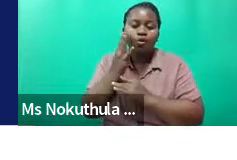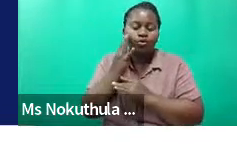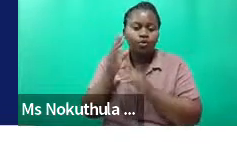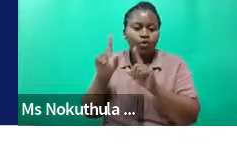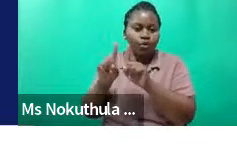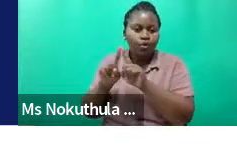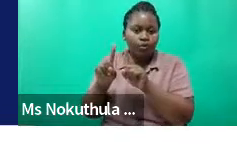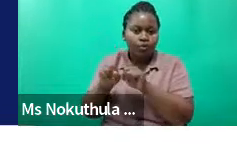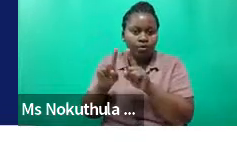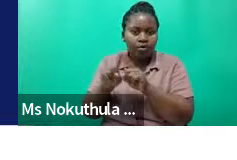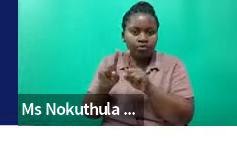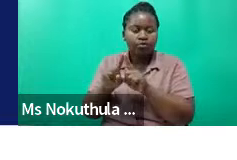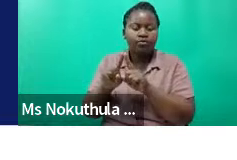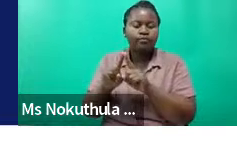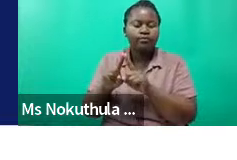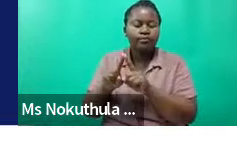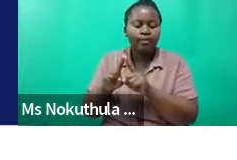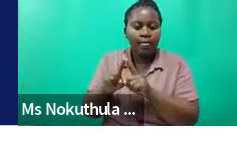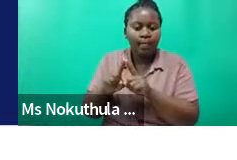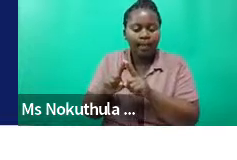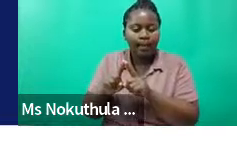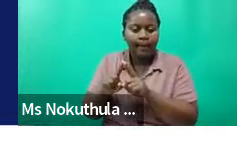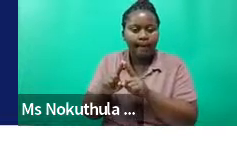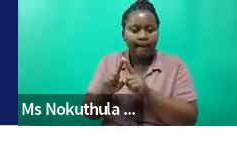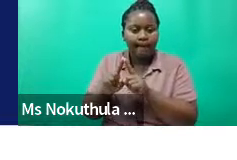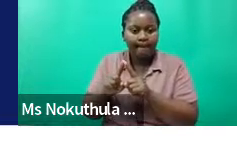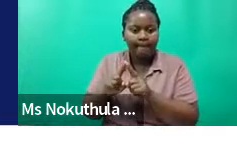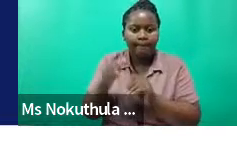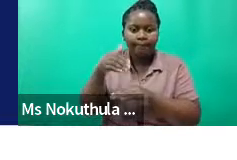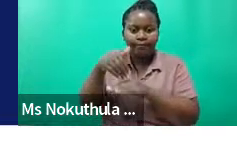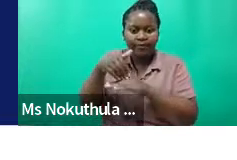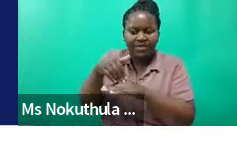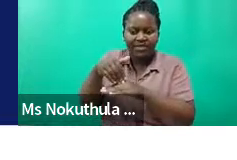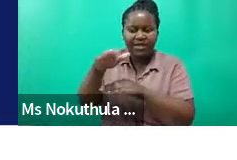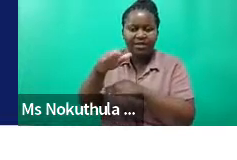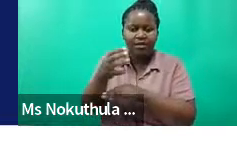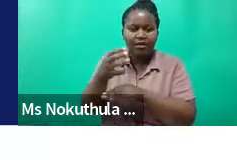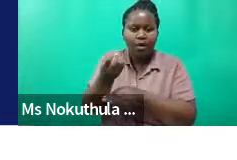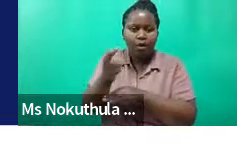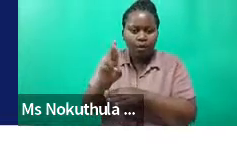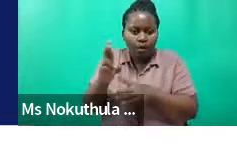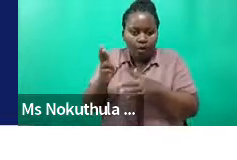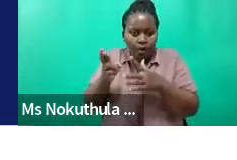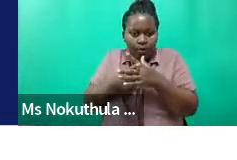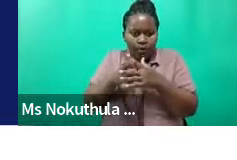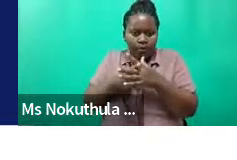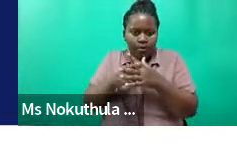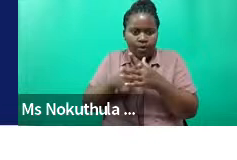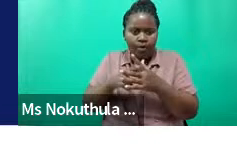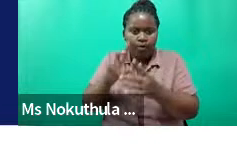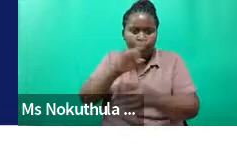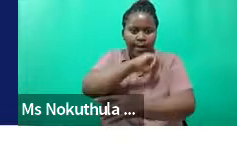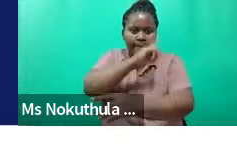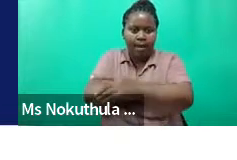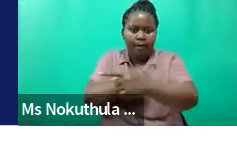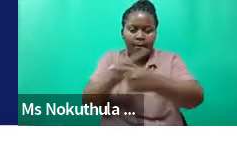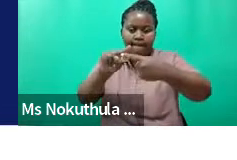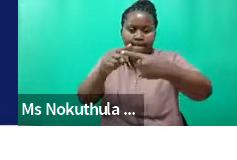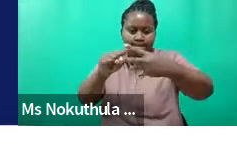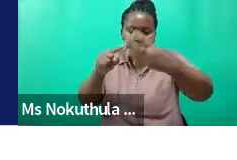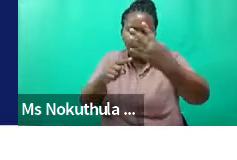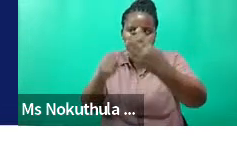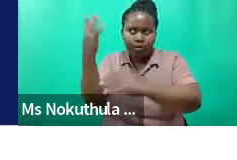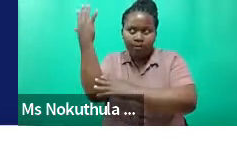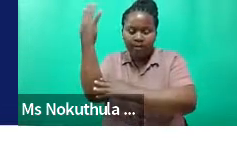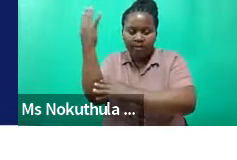she would then they would send or record the PowerPoint presentations. She also